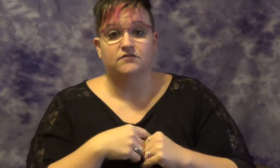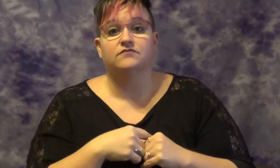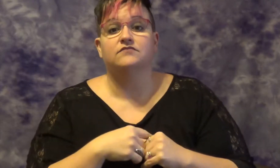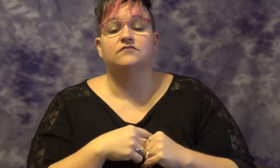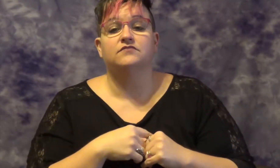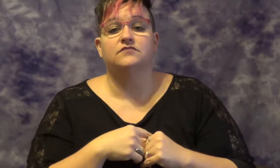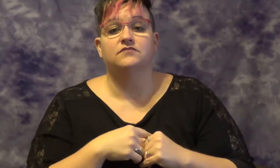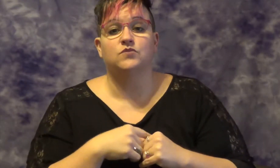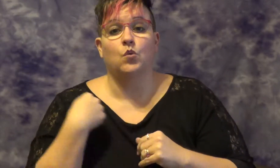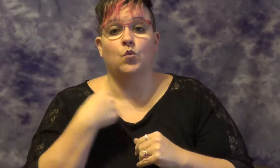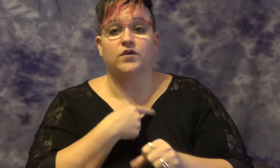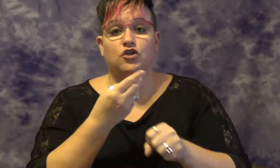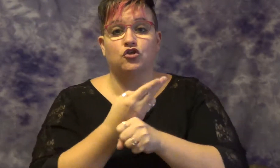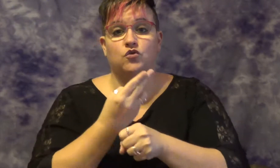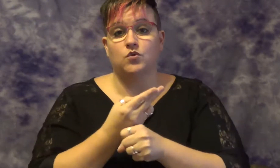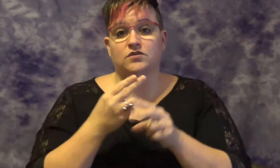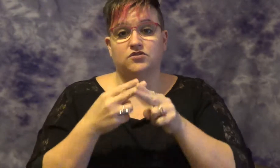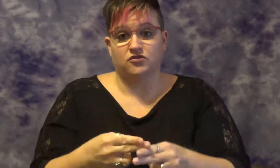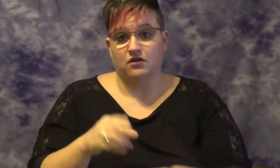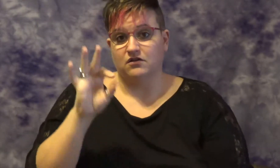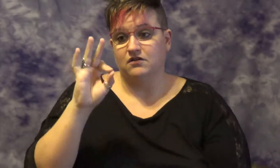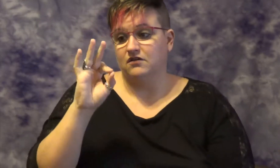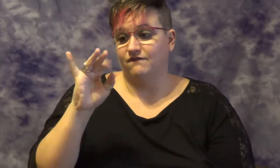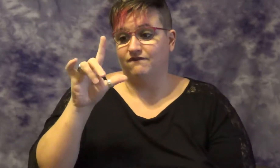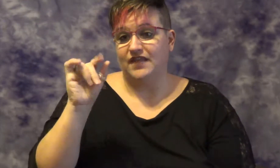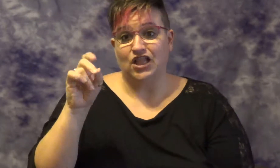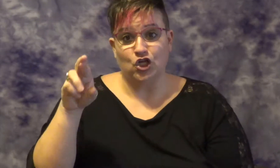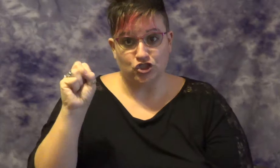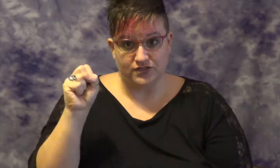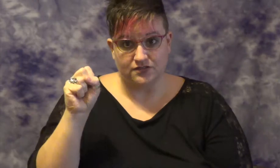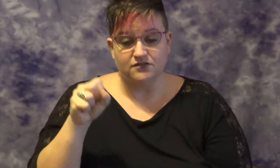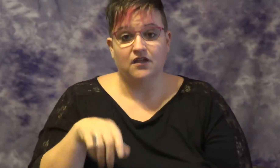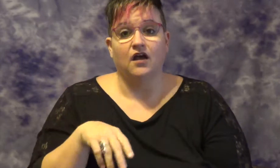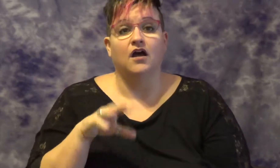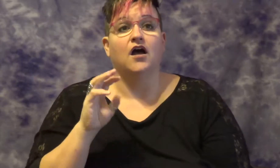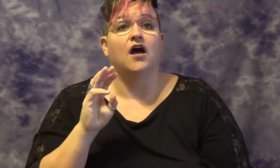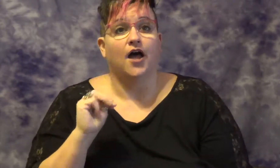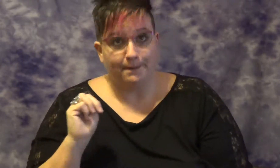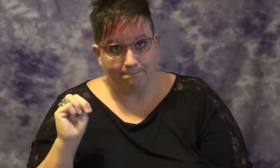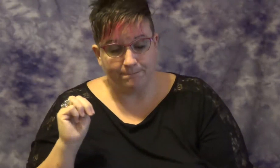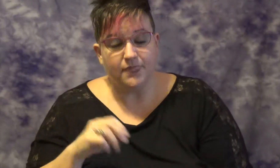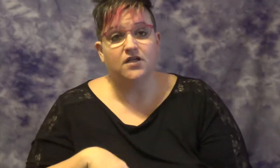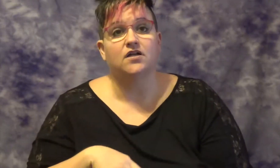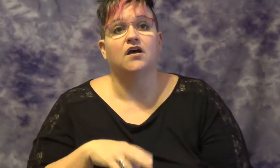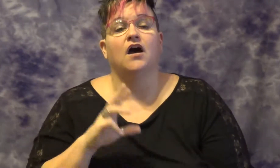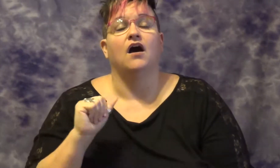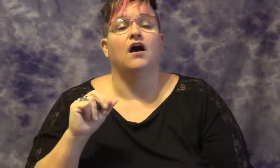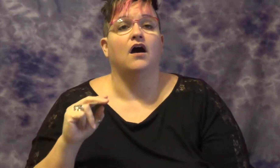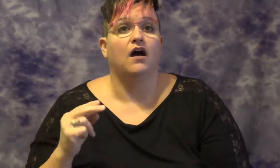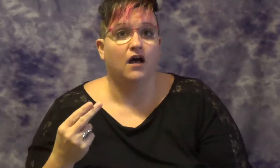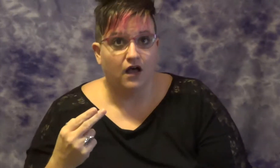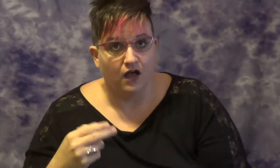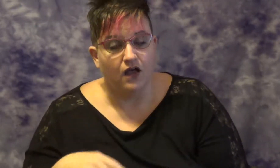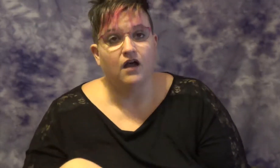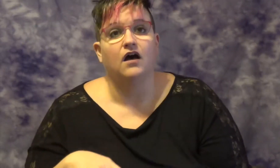a lot where you're struggling to voice for a deaf person and you're using a lot of fillers like ums